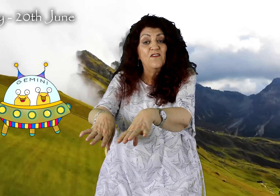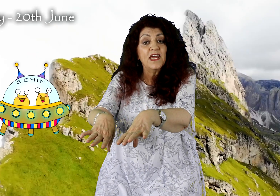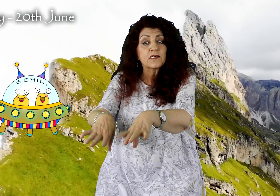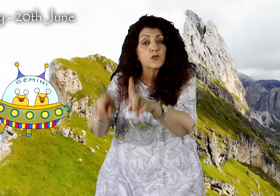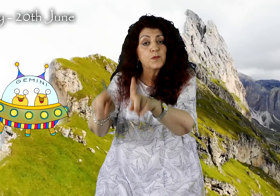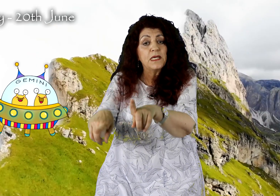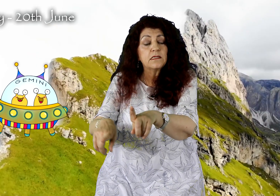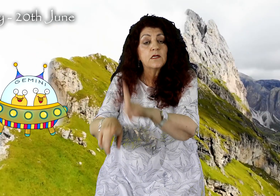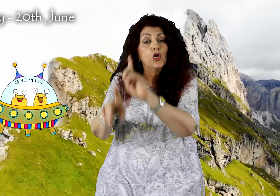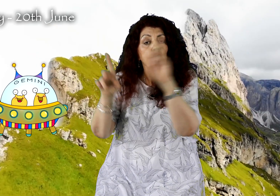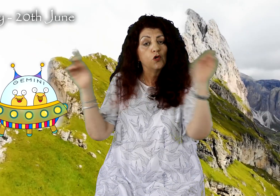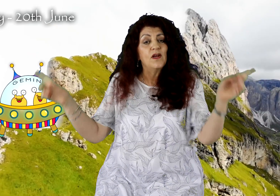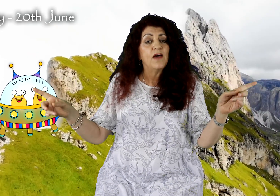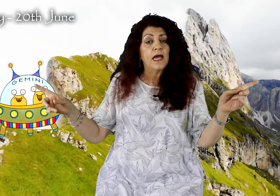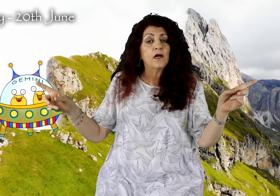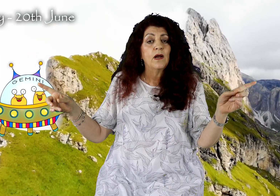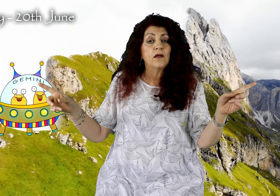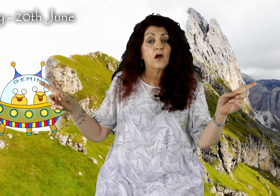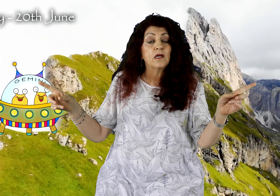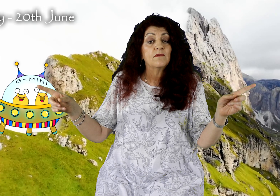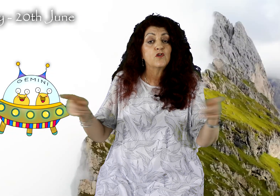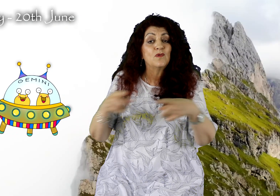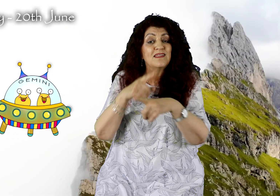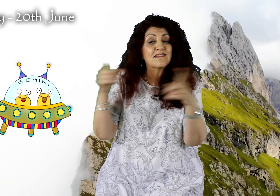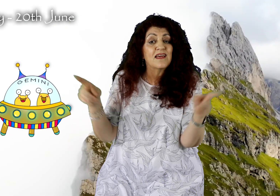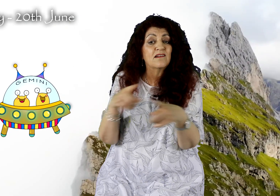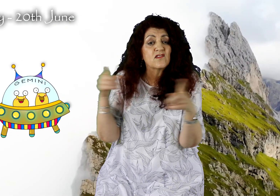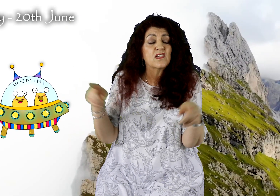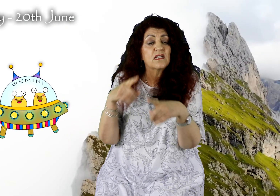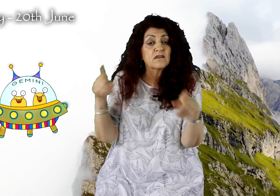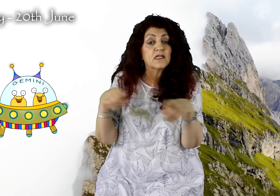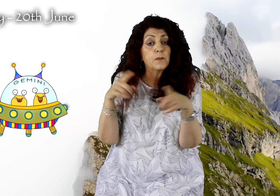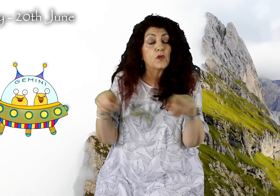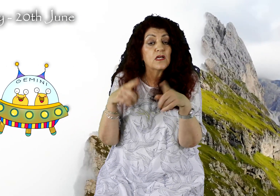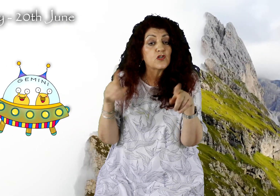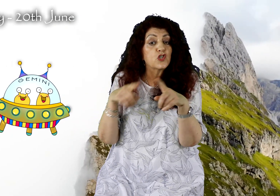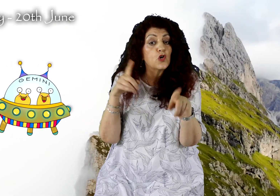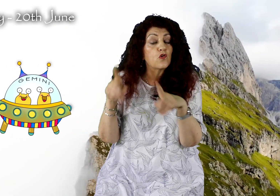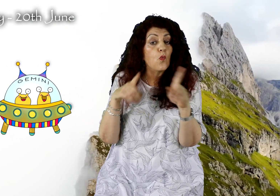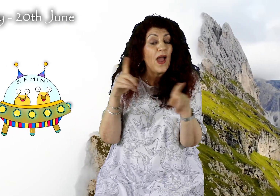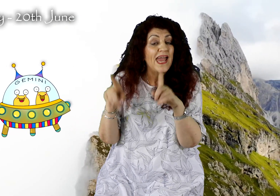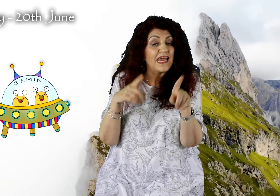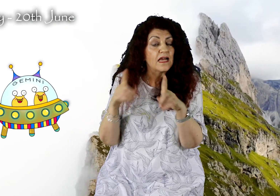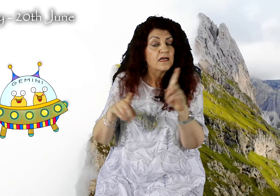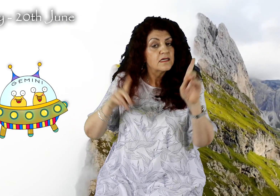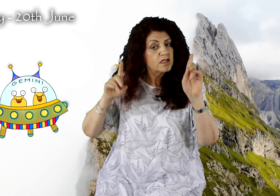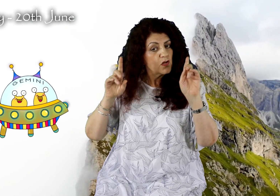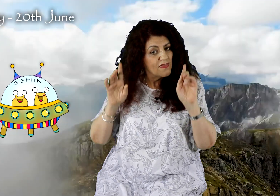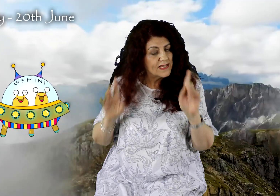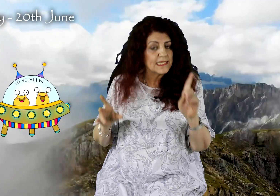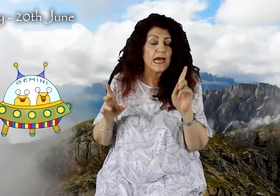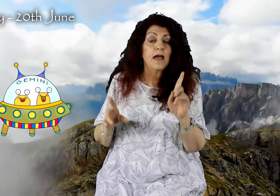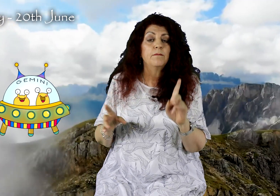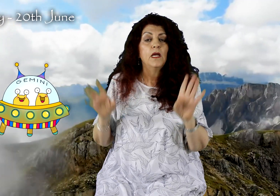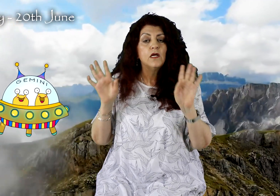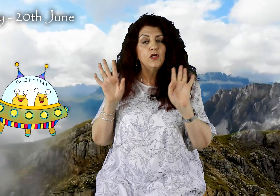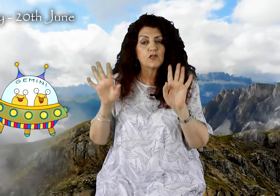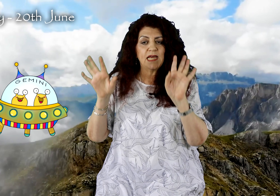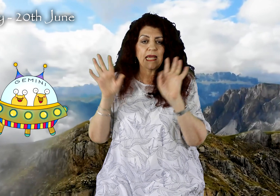face, which means you never hang around long enough to read the subtle signals that are put there to show you the way. So this time, you're taking